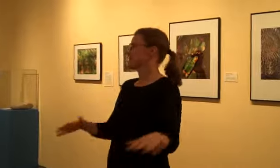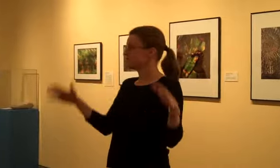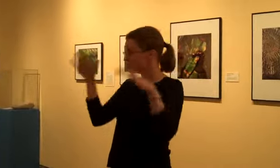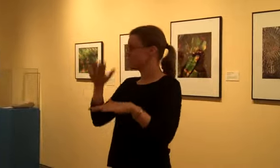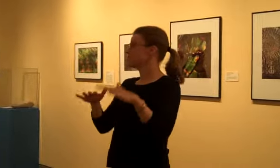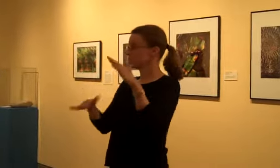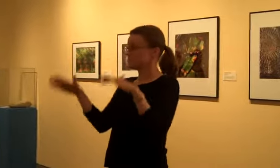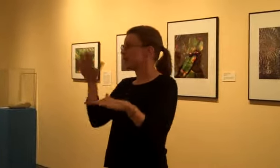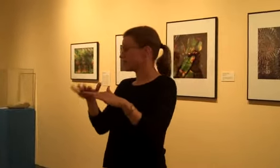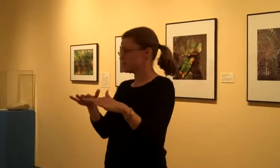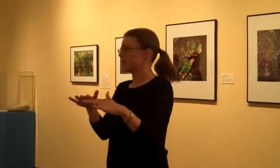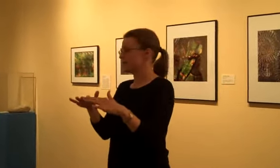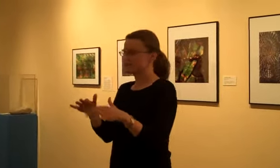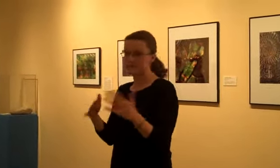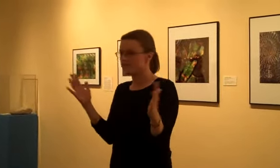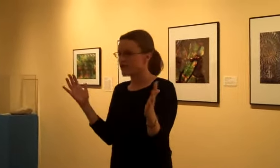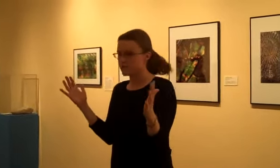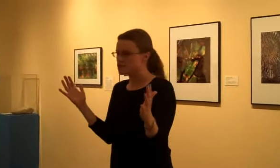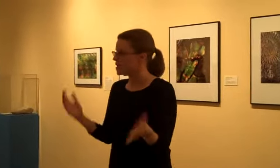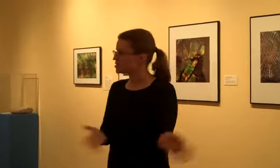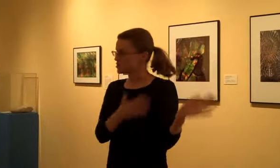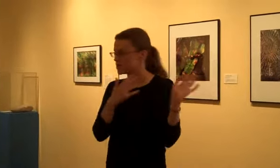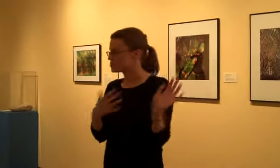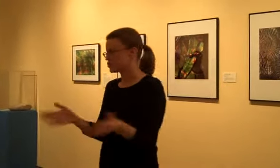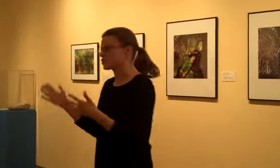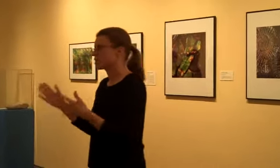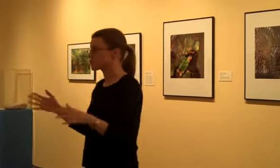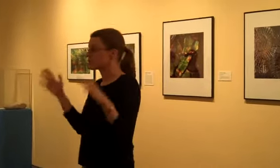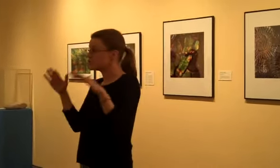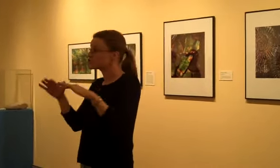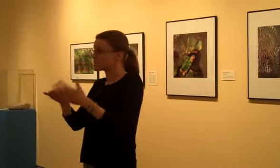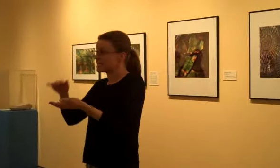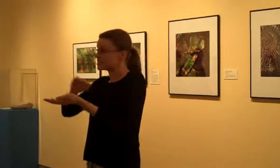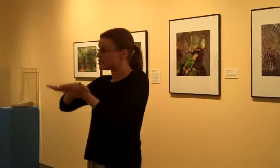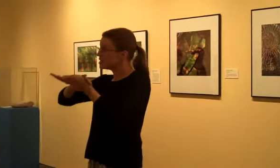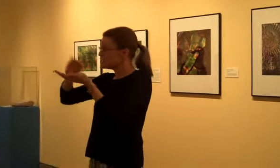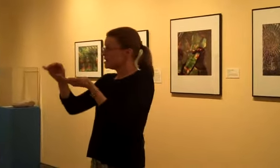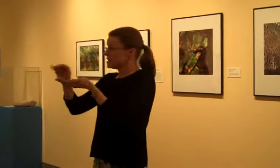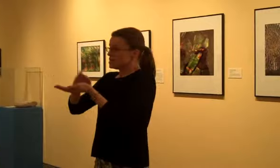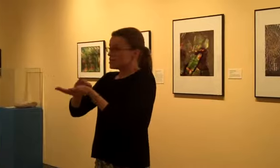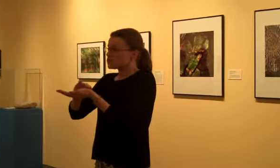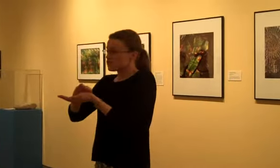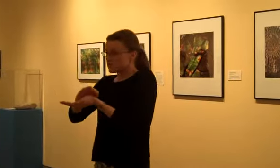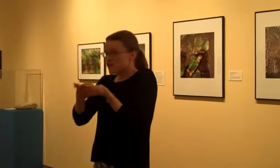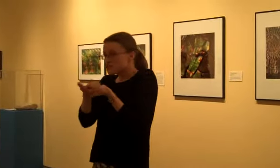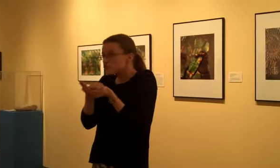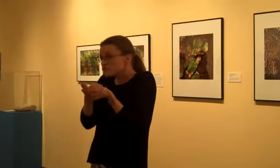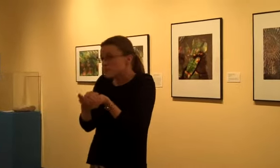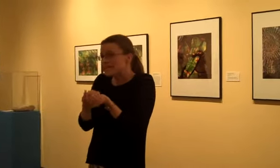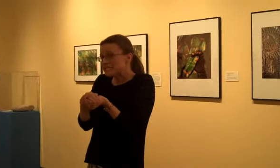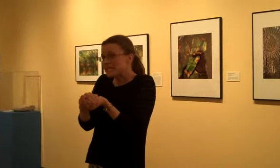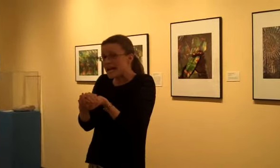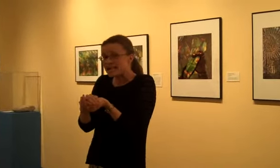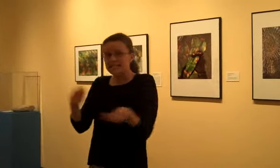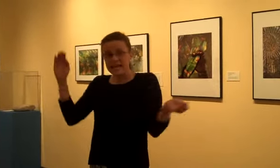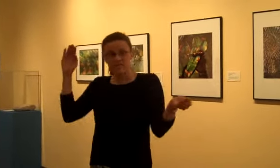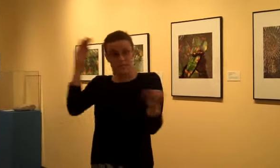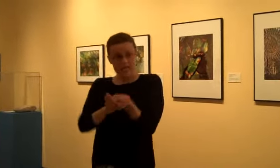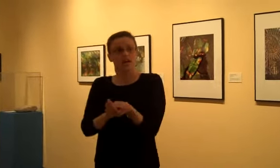then pile upon it in various ways, sometimes just naturally, but usually it had to, in order for a fossil to remain intact, it had to get